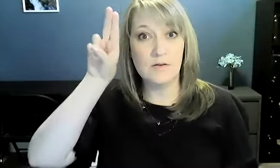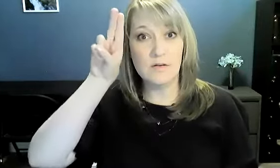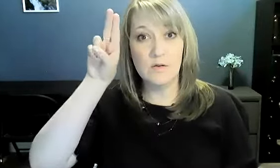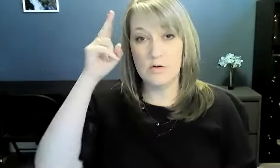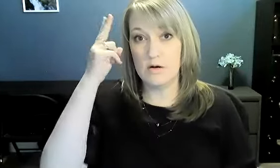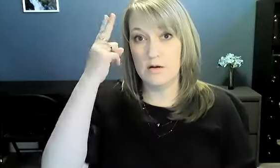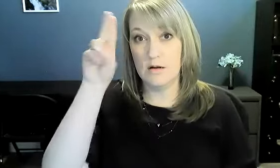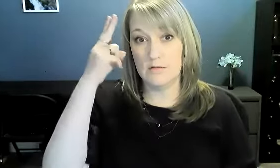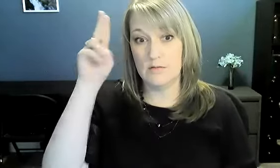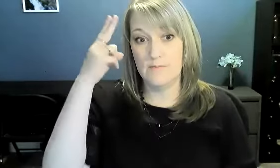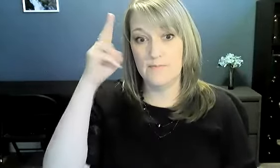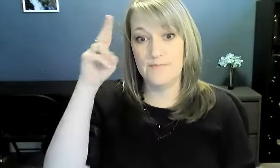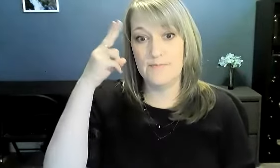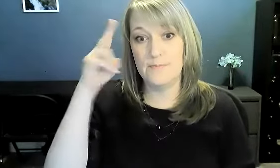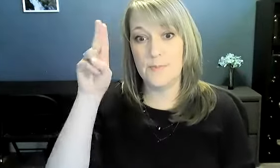uncle or uncle.